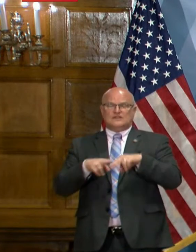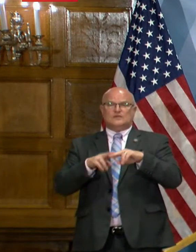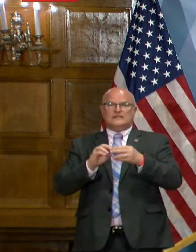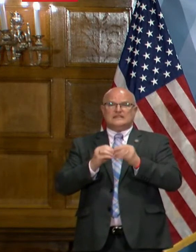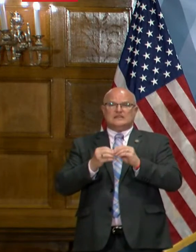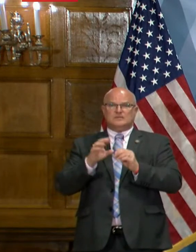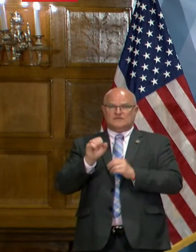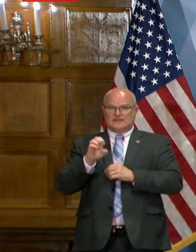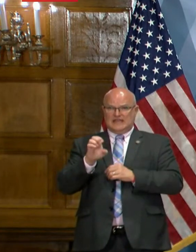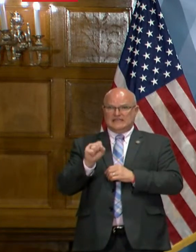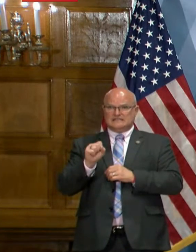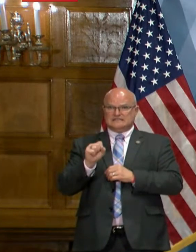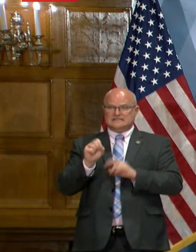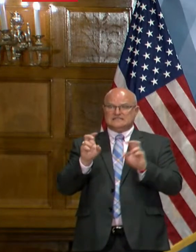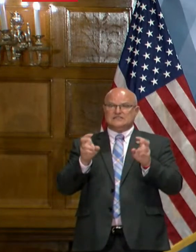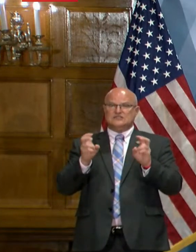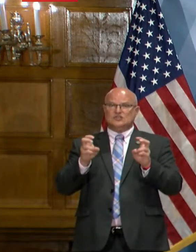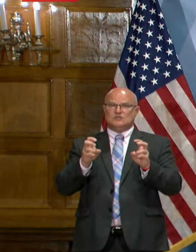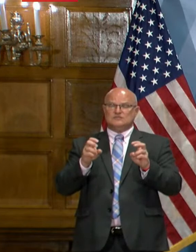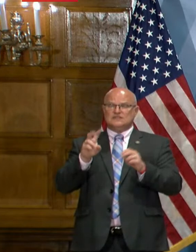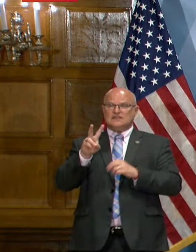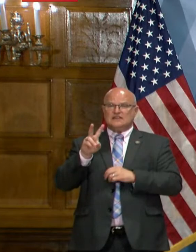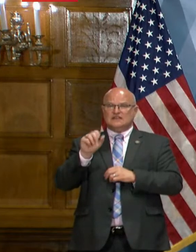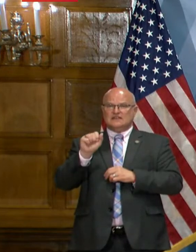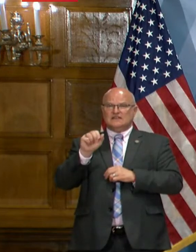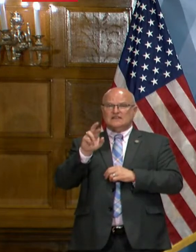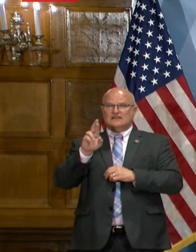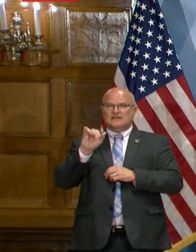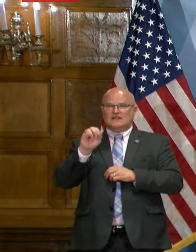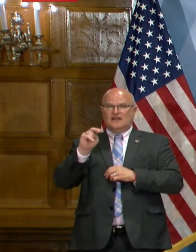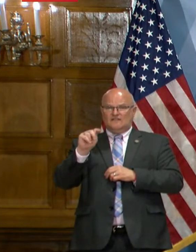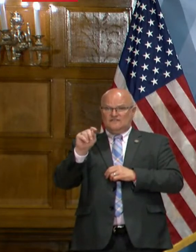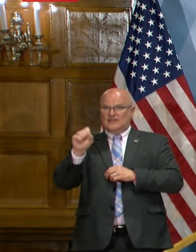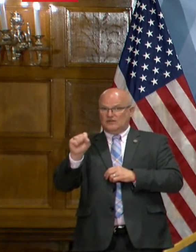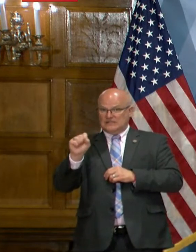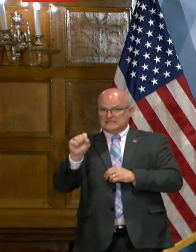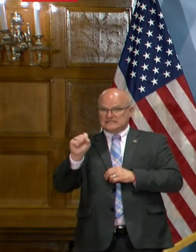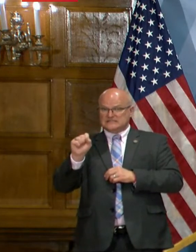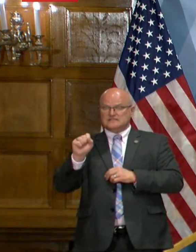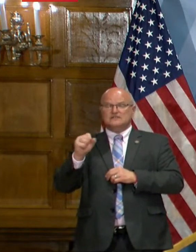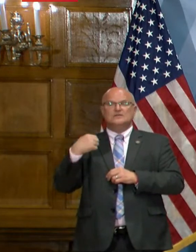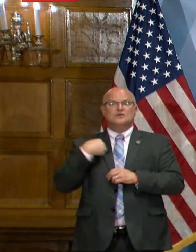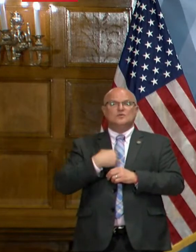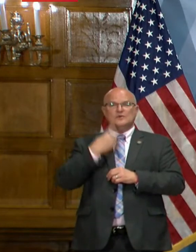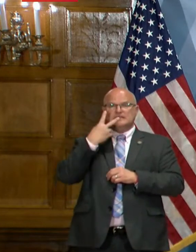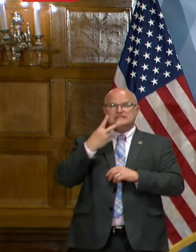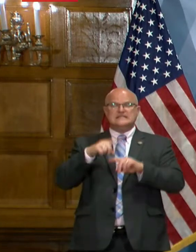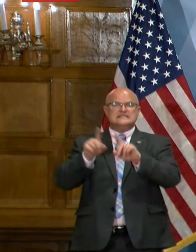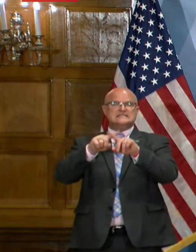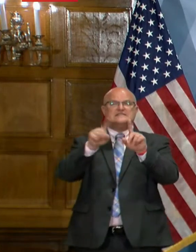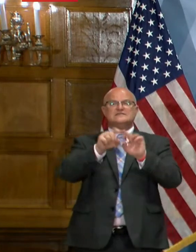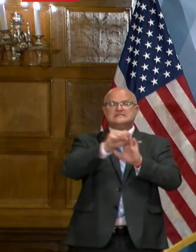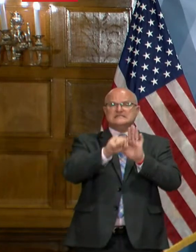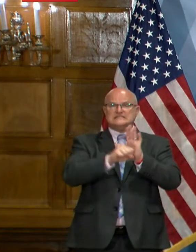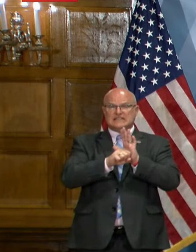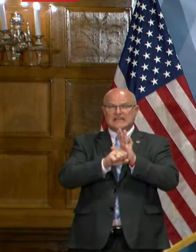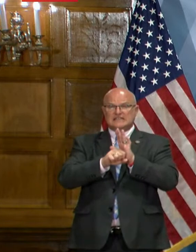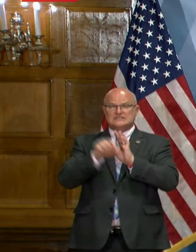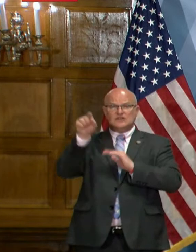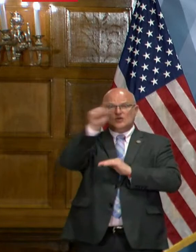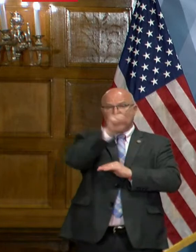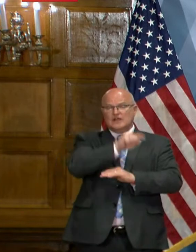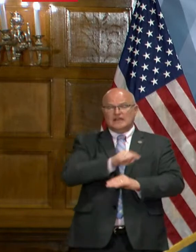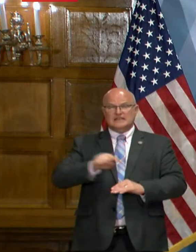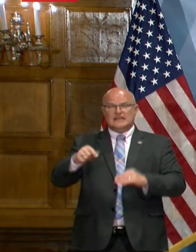the number of cases in terms of the variants that have been found in Arkansas. We see many surrounding states that have